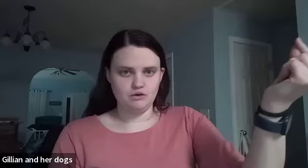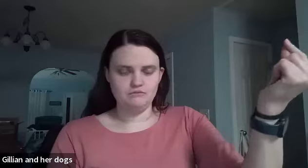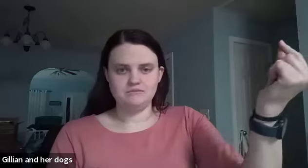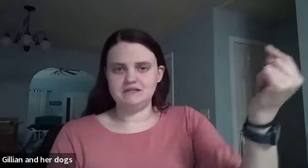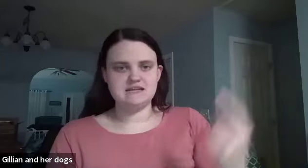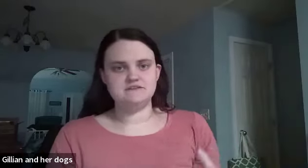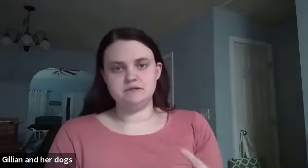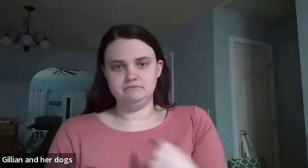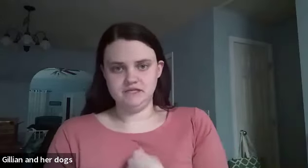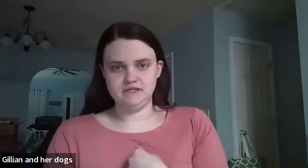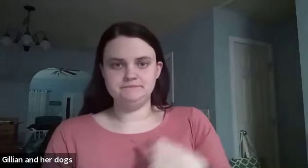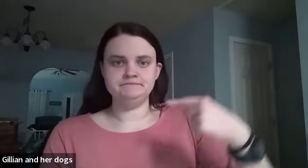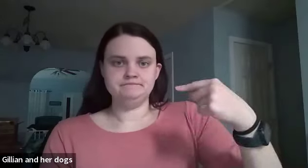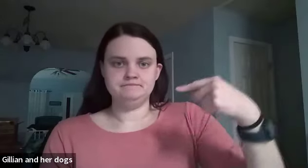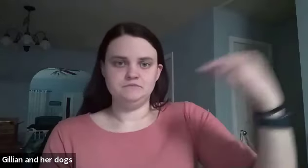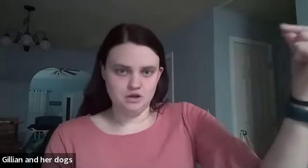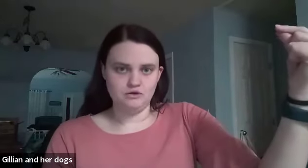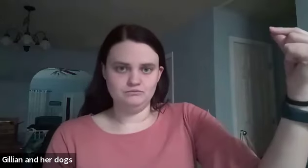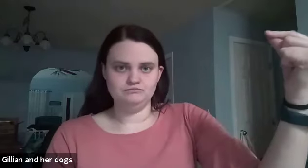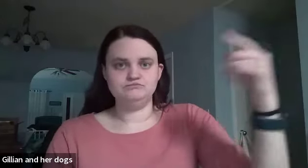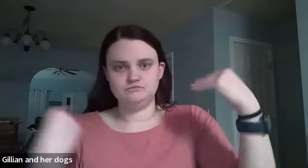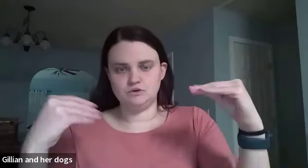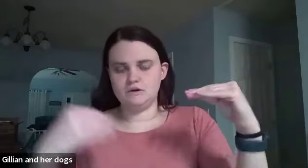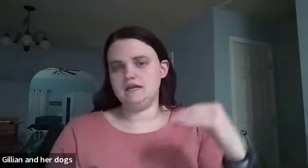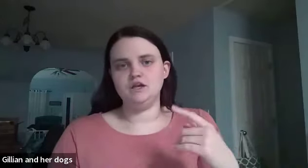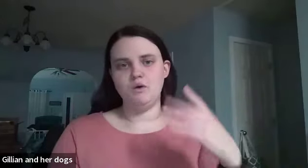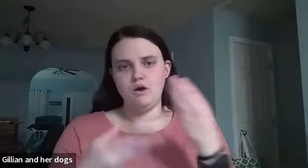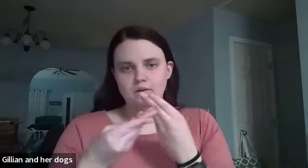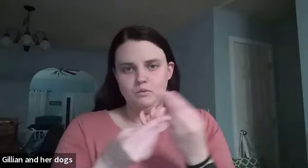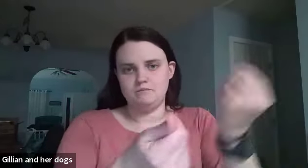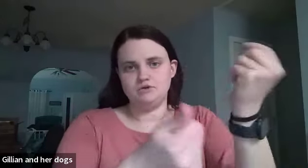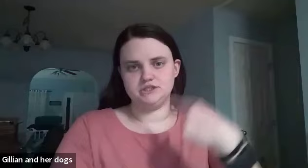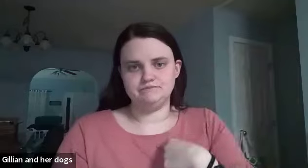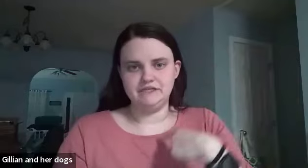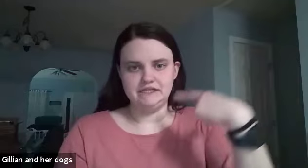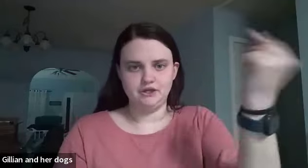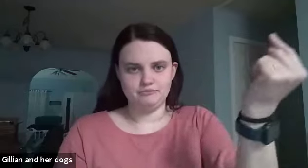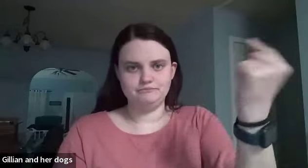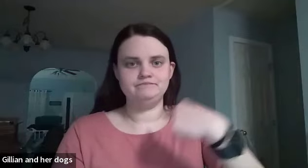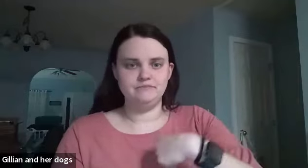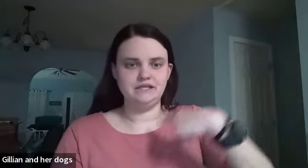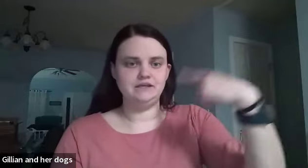go. It doesn't have to be me, go, store. It can go all in one motion. Me, go, me,